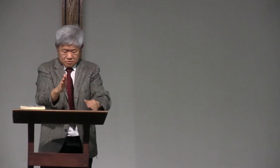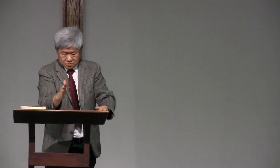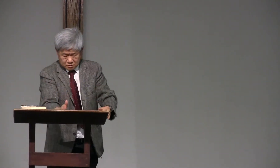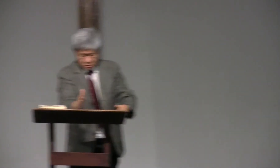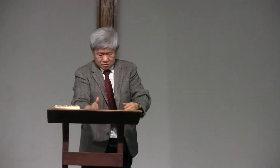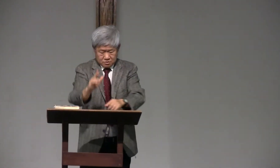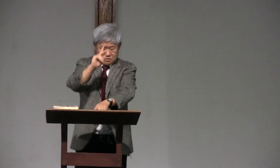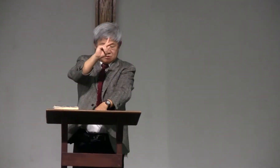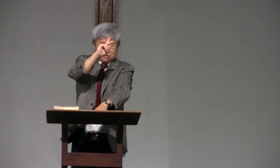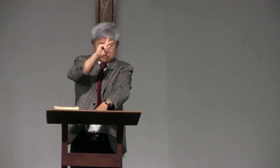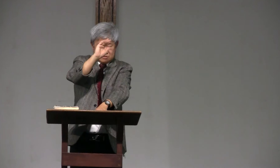In the center.